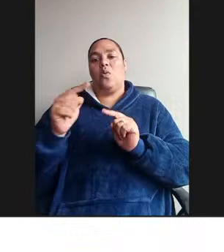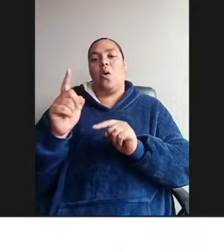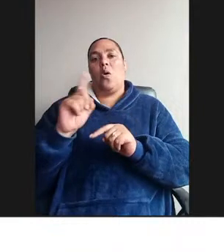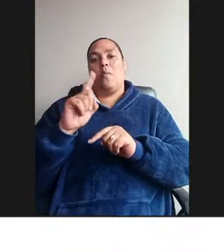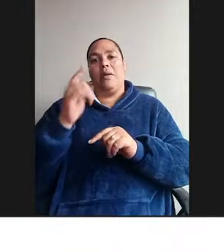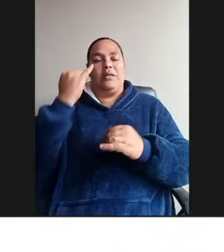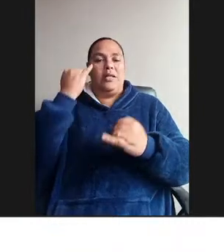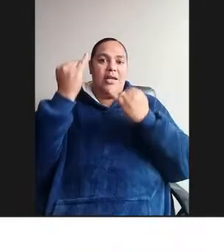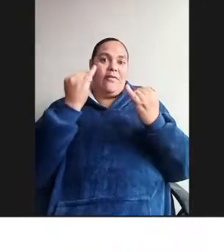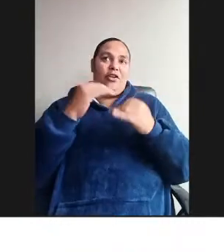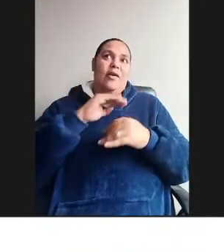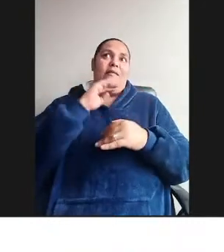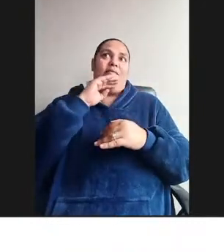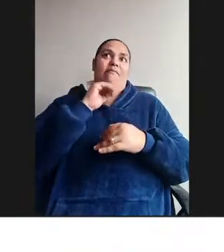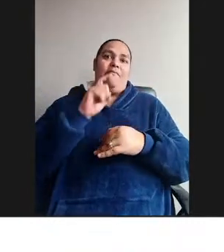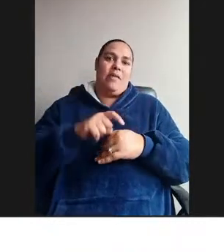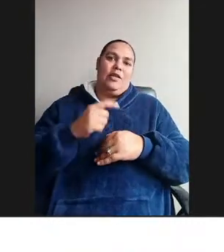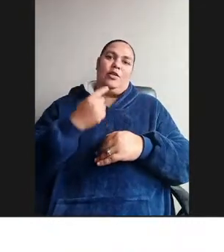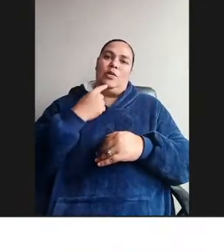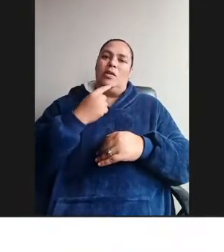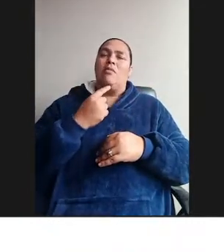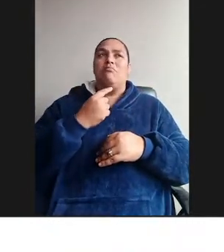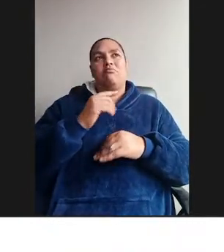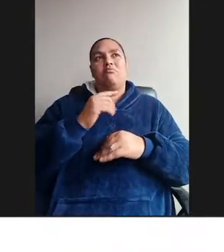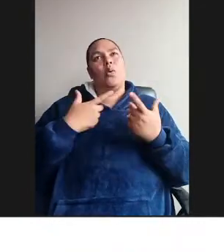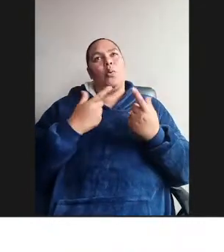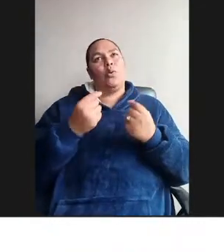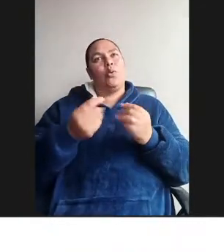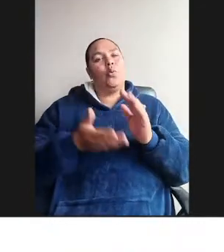enough to say, how do we go about to make sure that